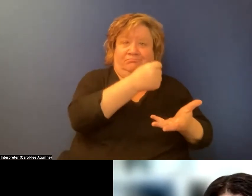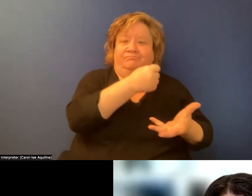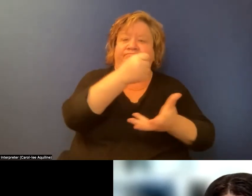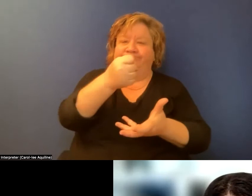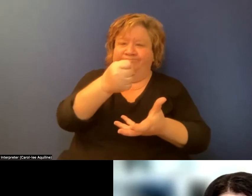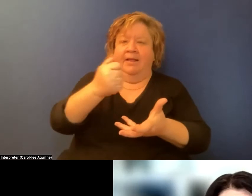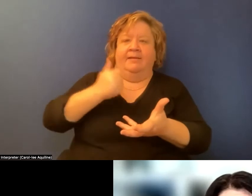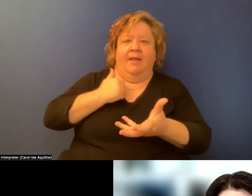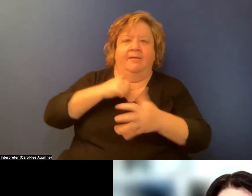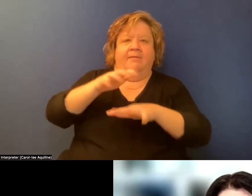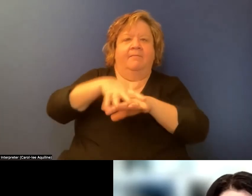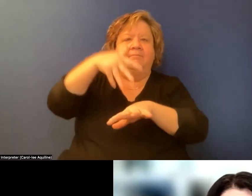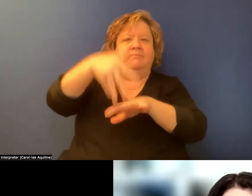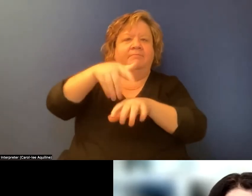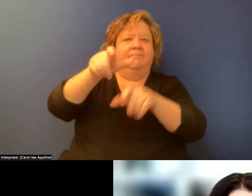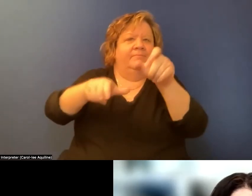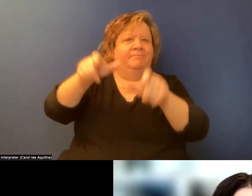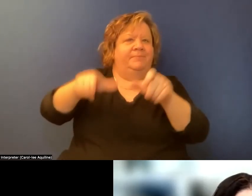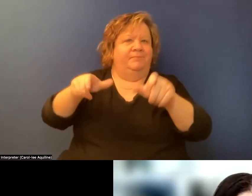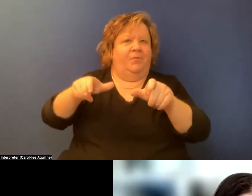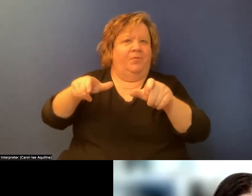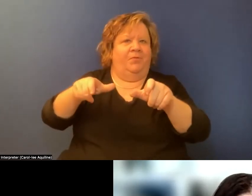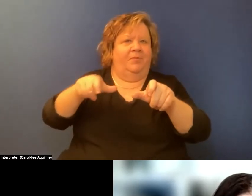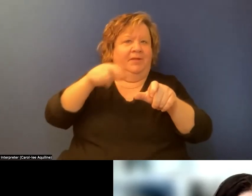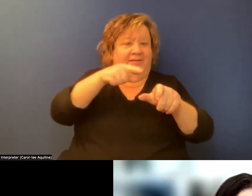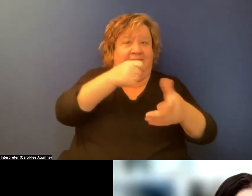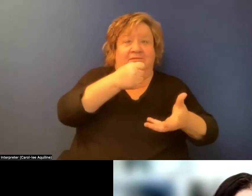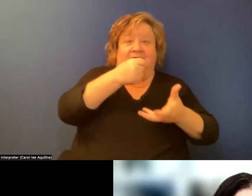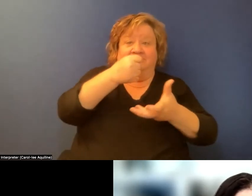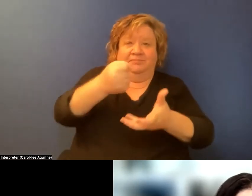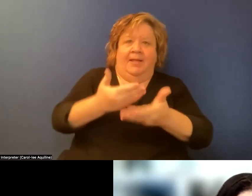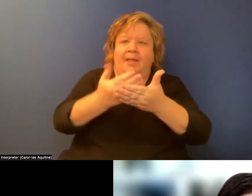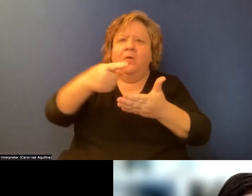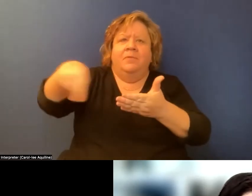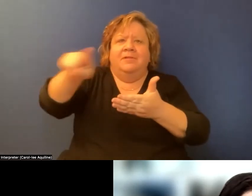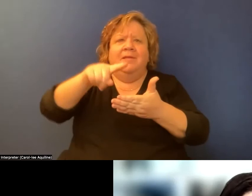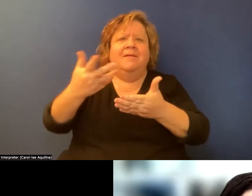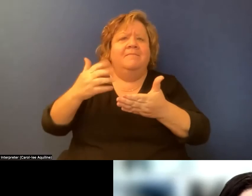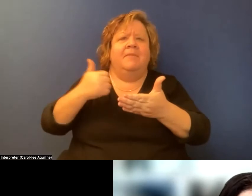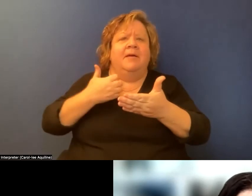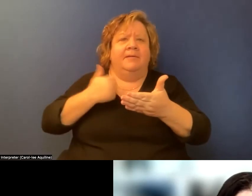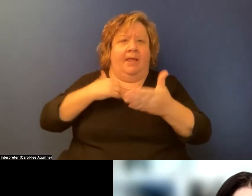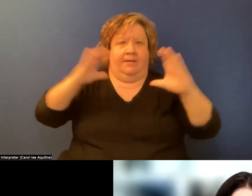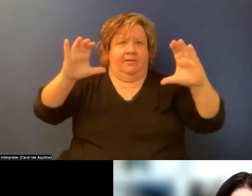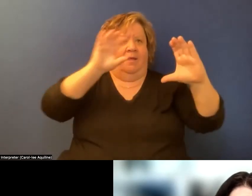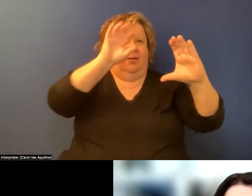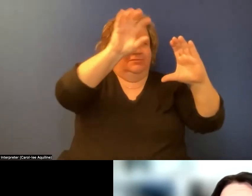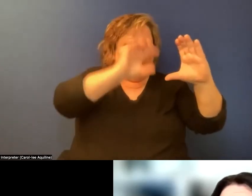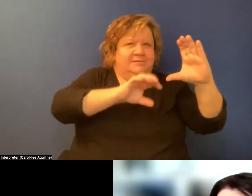in developing countries to implement climate action initiatives. And that one is going to be